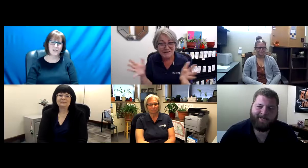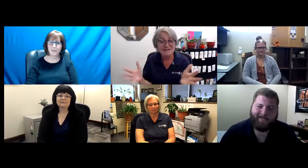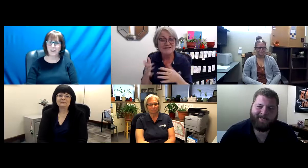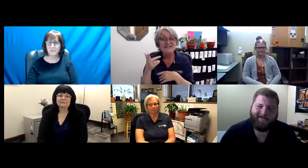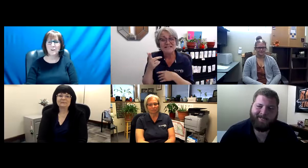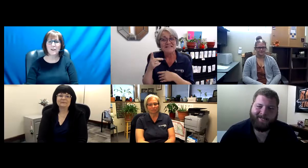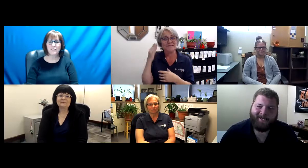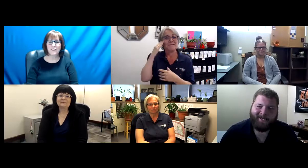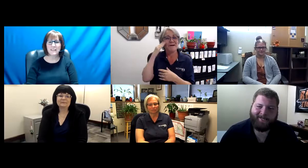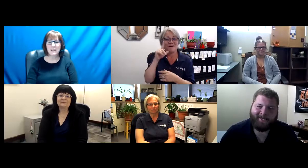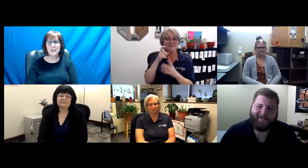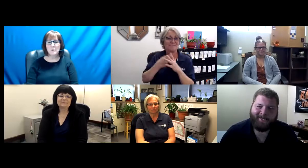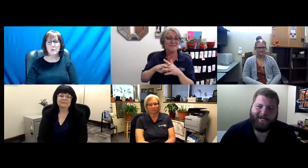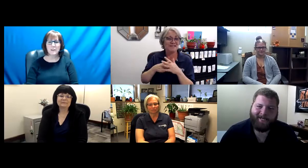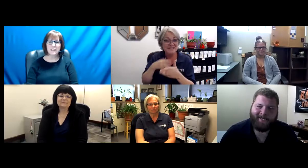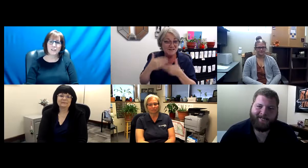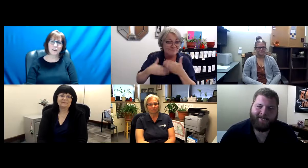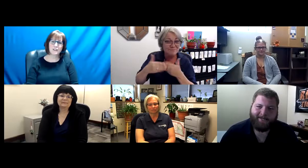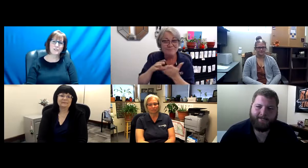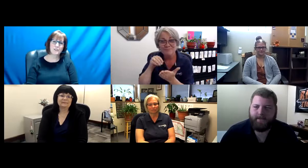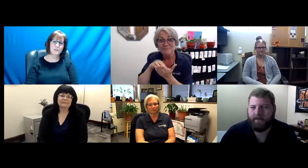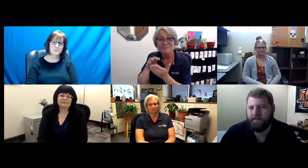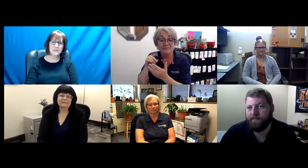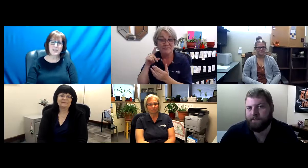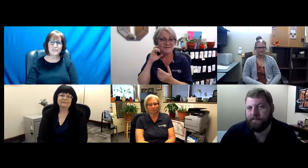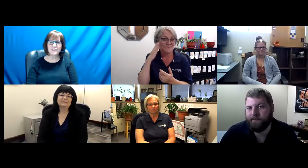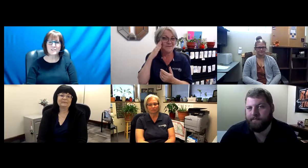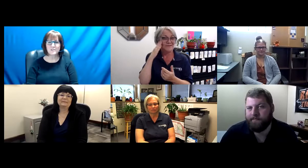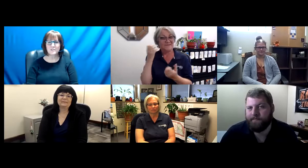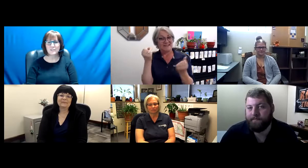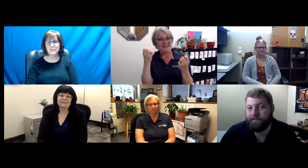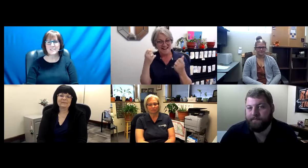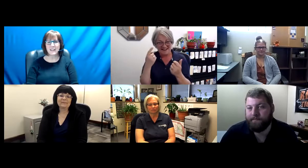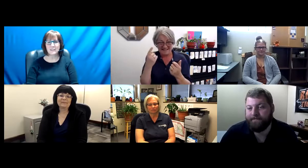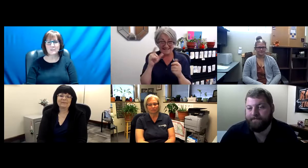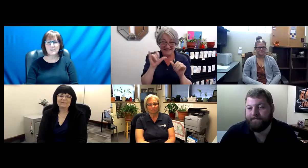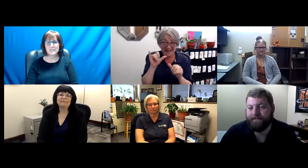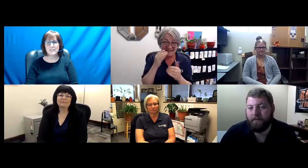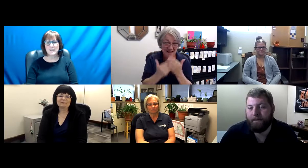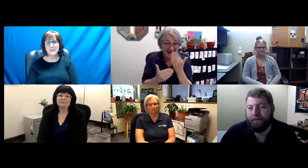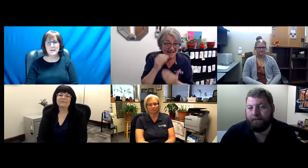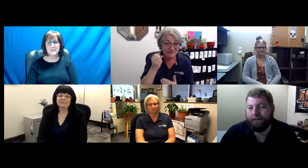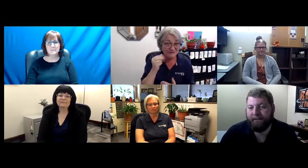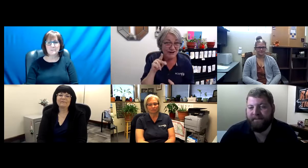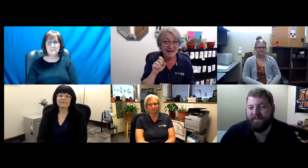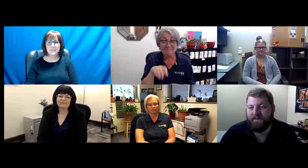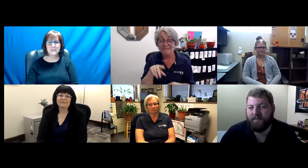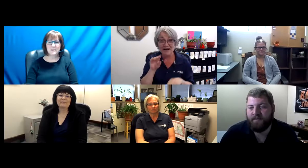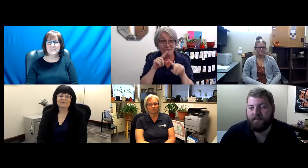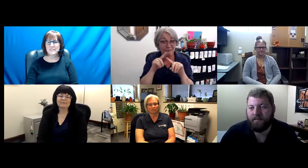right. We're all friendly. We want to encourage those beginners to learn sign language. Um, different